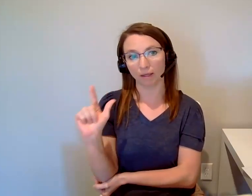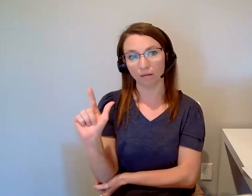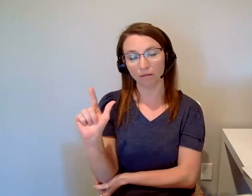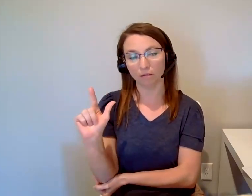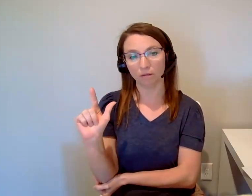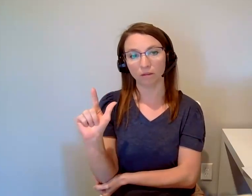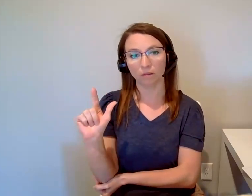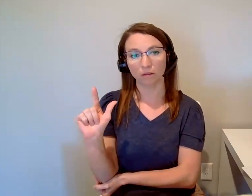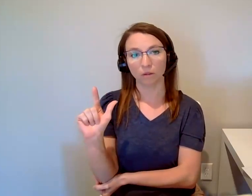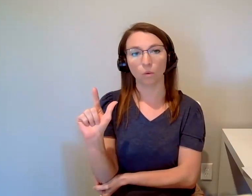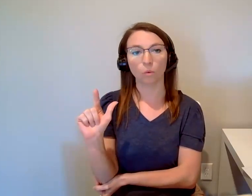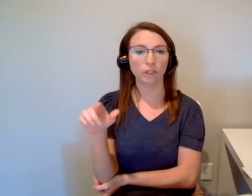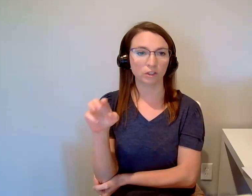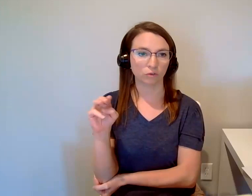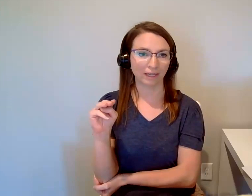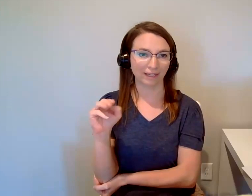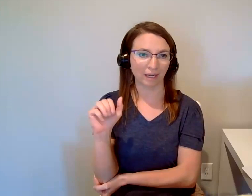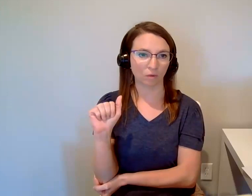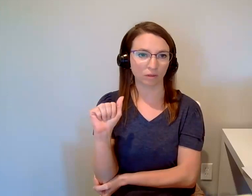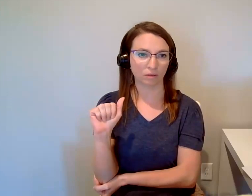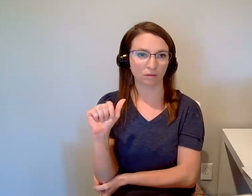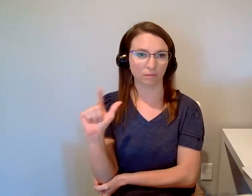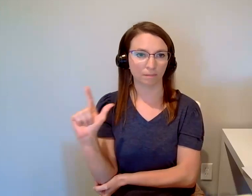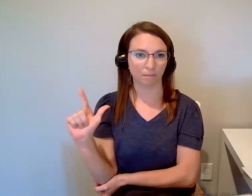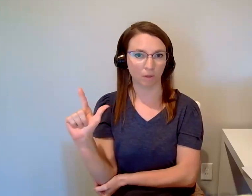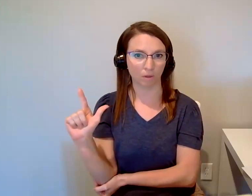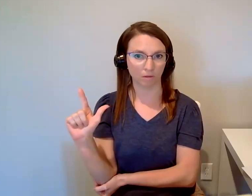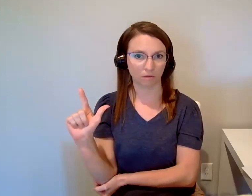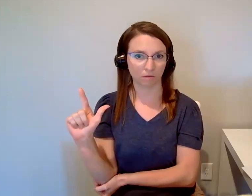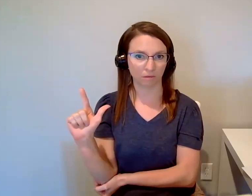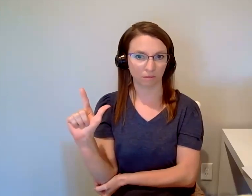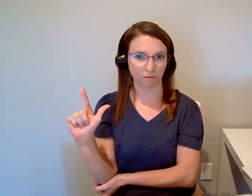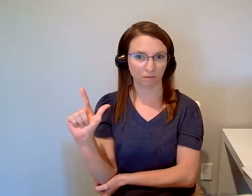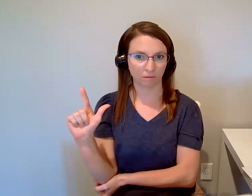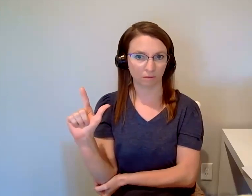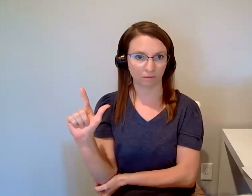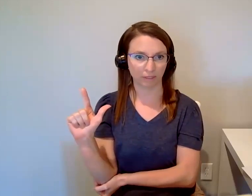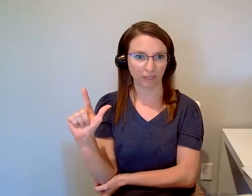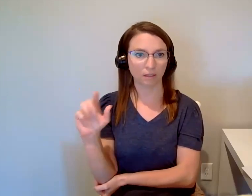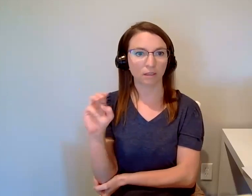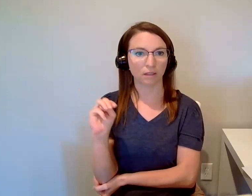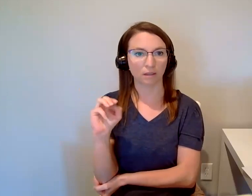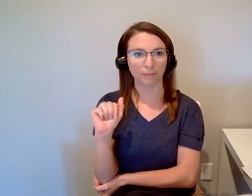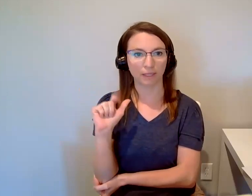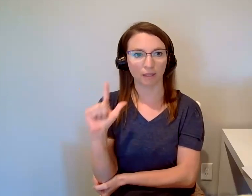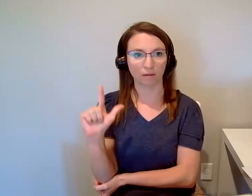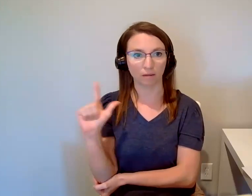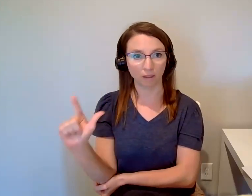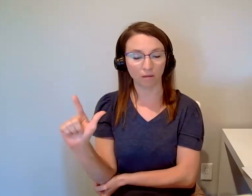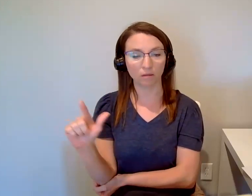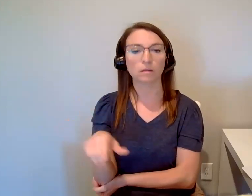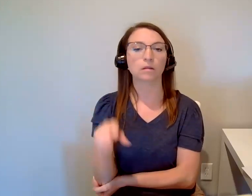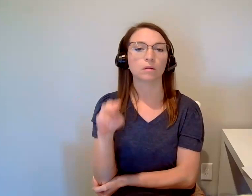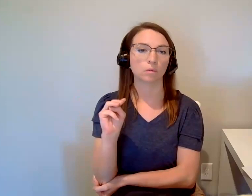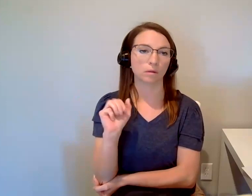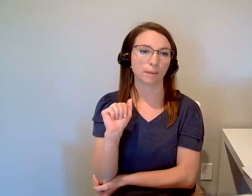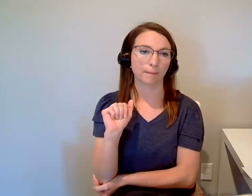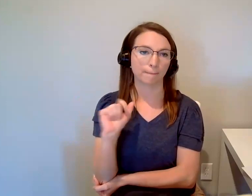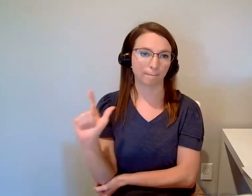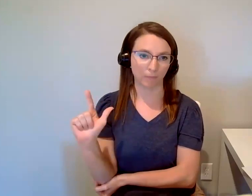M-A-L-L, or you can drag it out, mall. Okay? M-A-L-L or